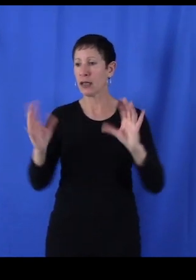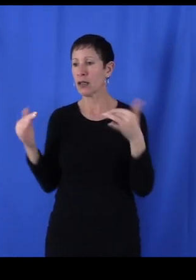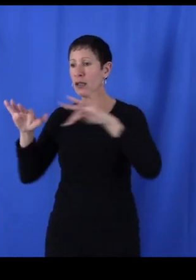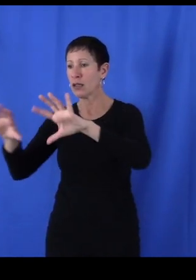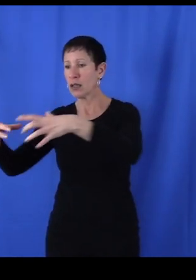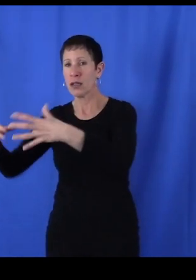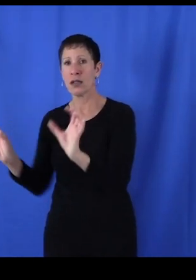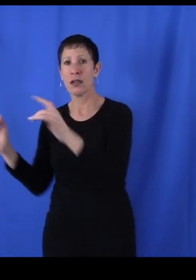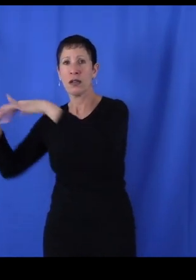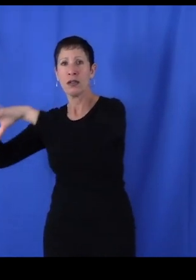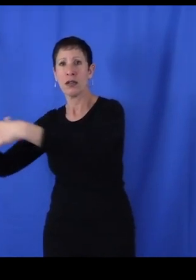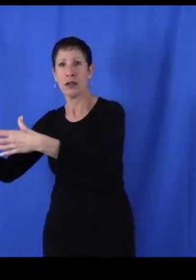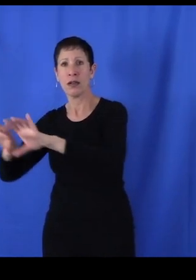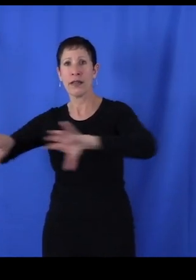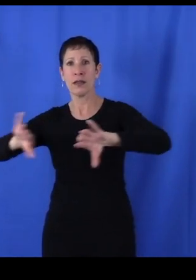Okay,